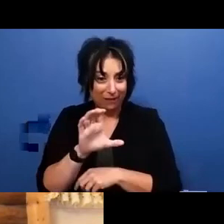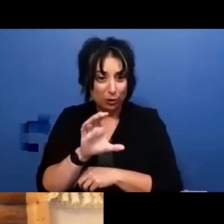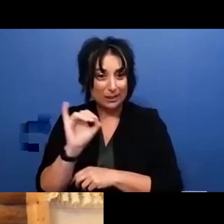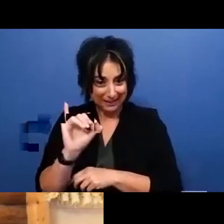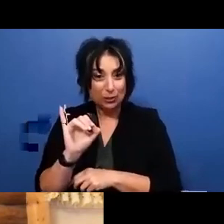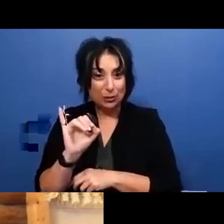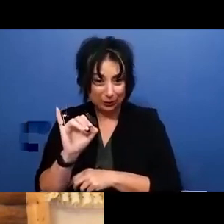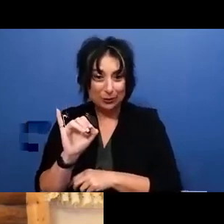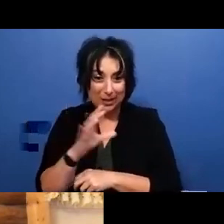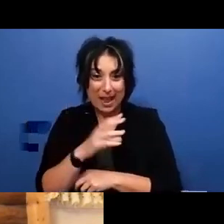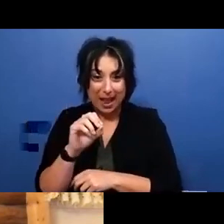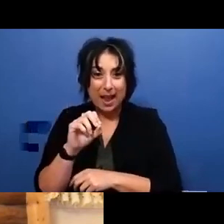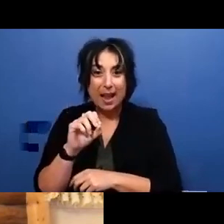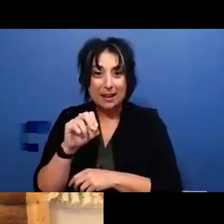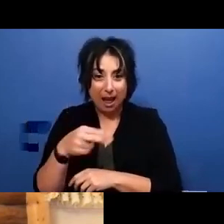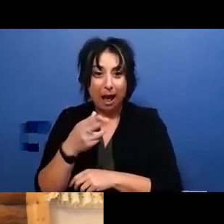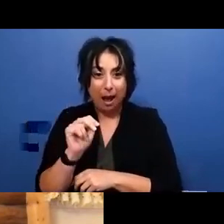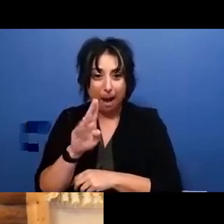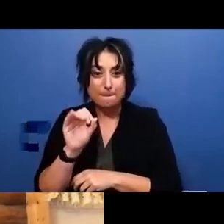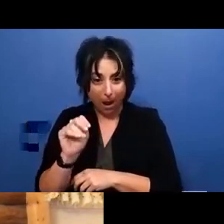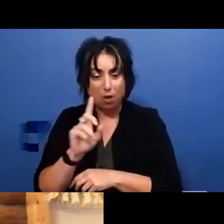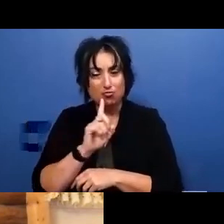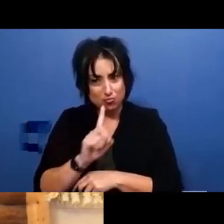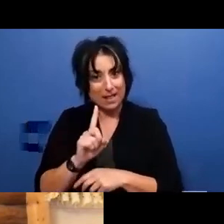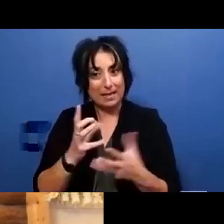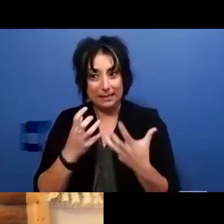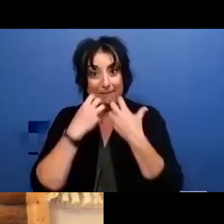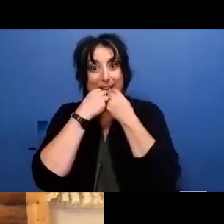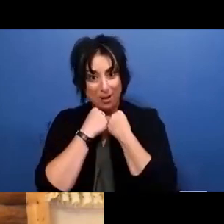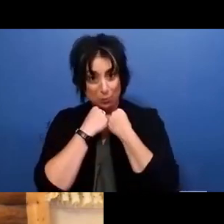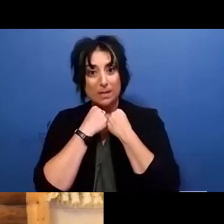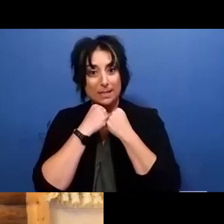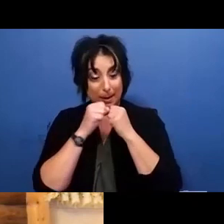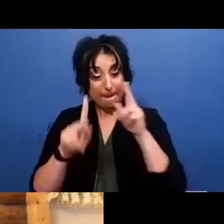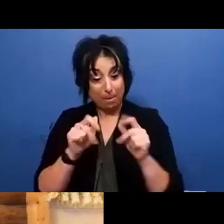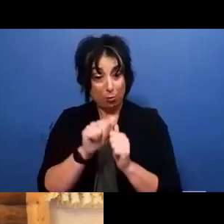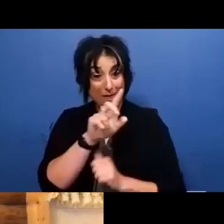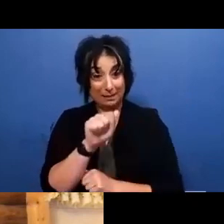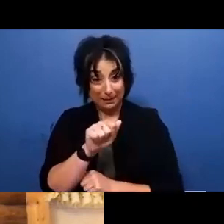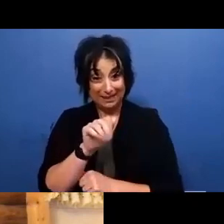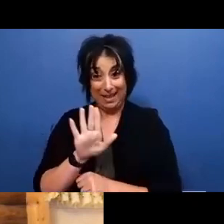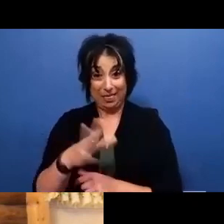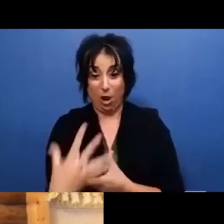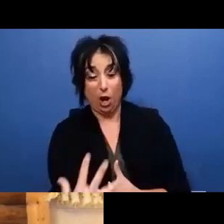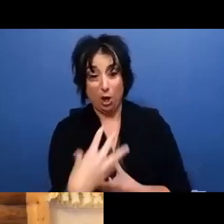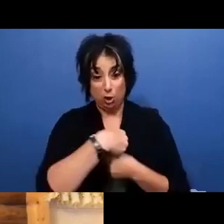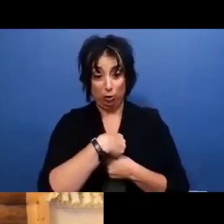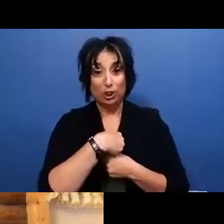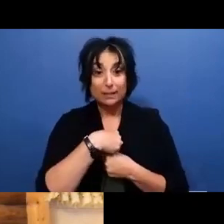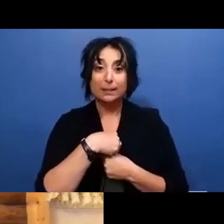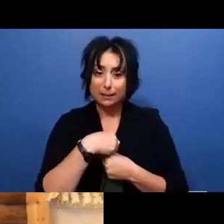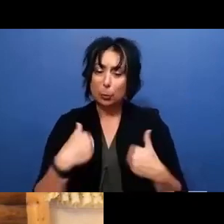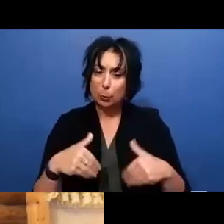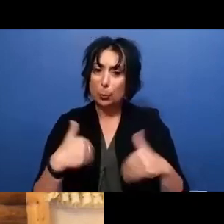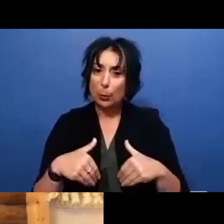and Hanban valuing the inclusion of people with disabilities. So